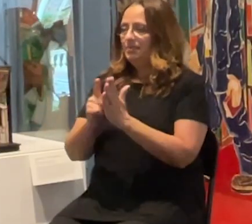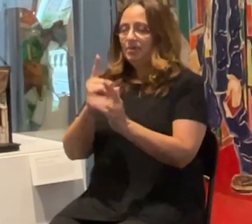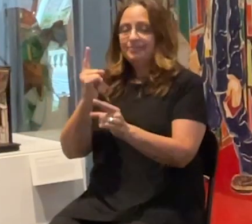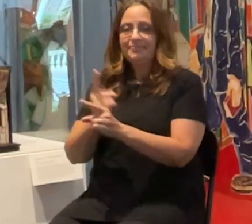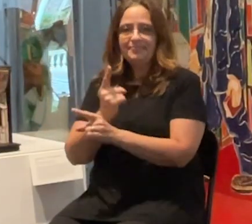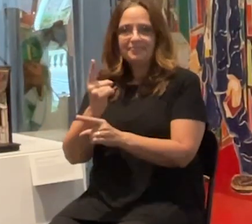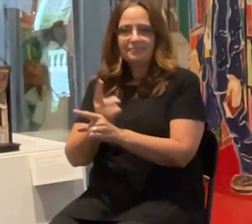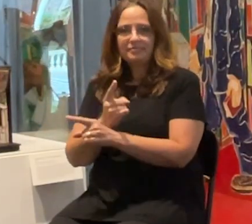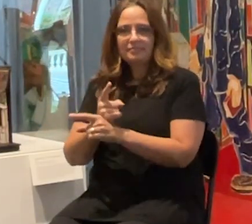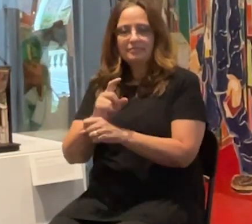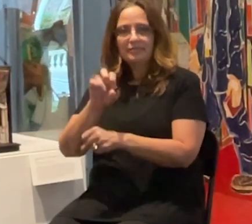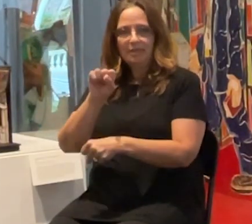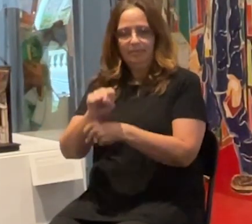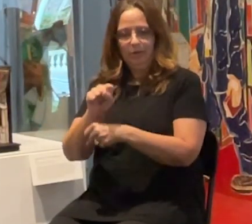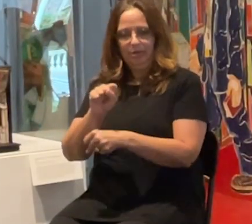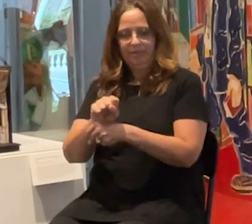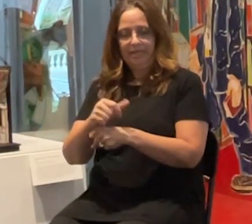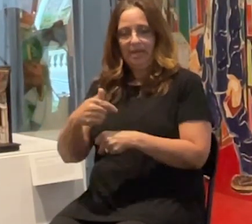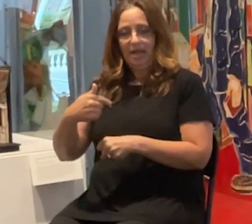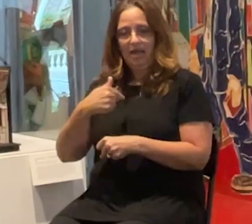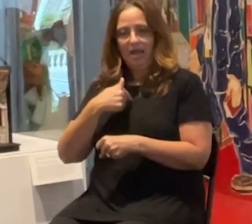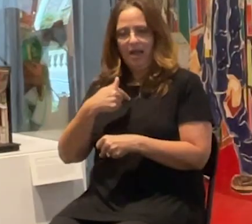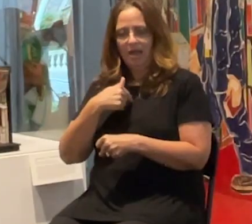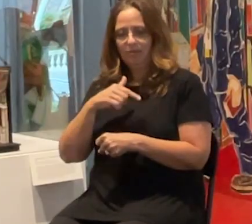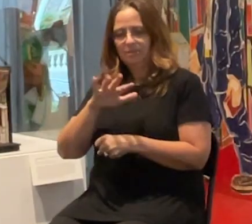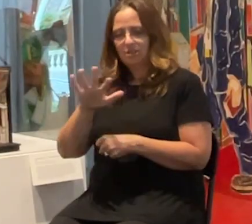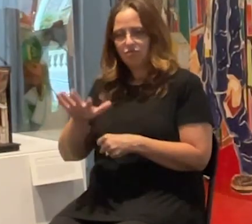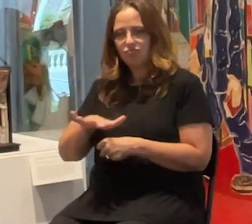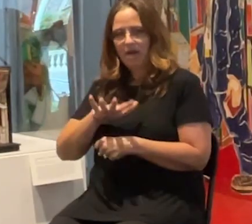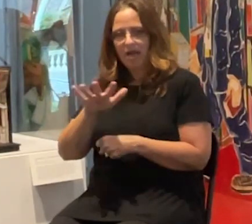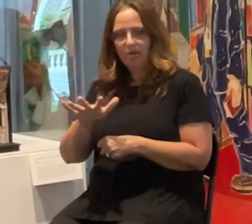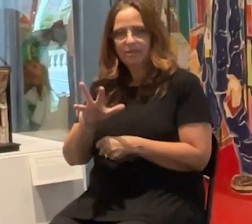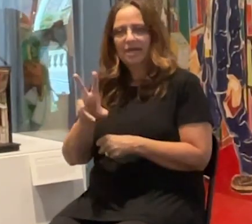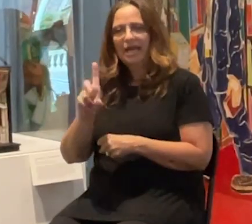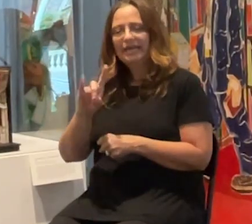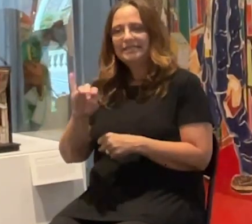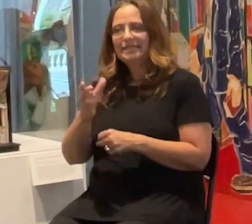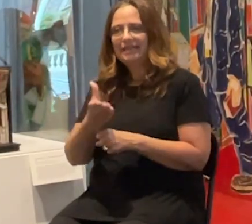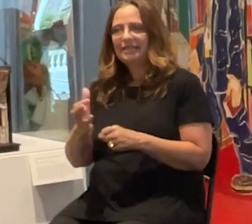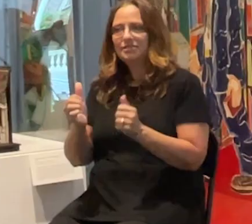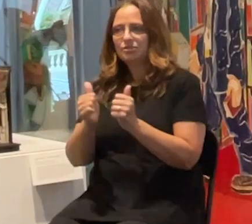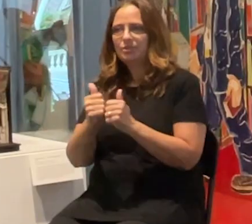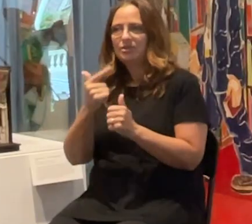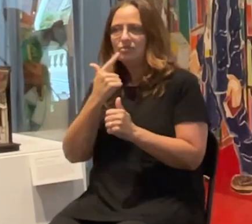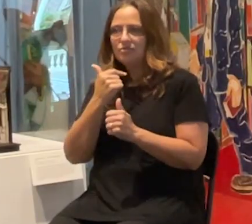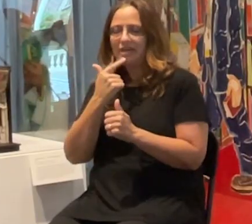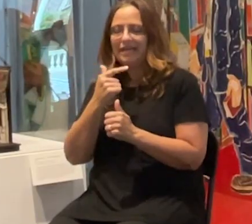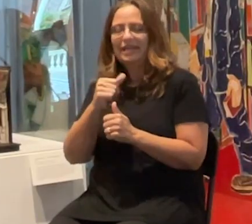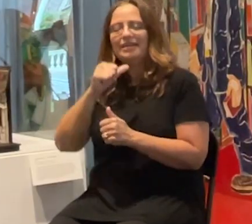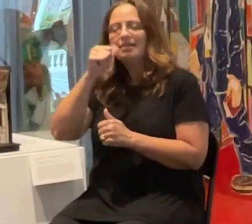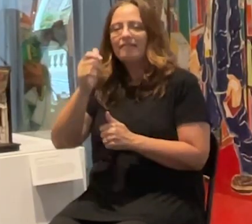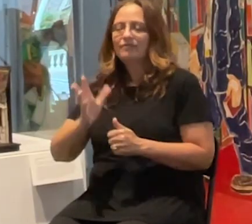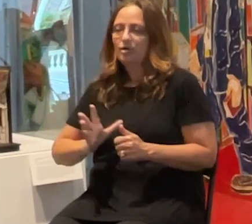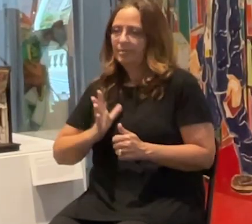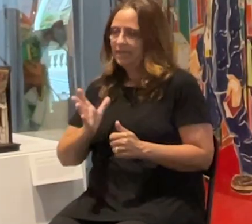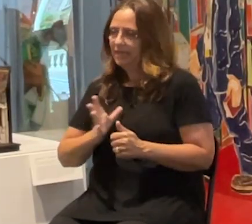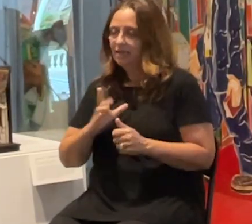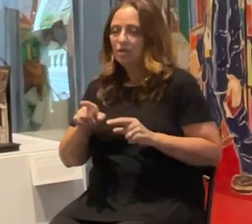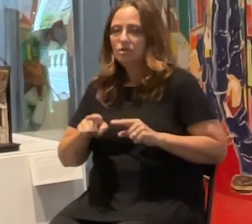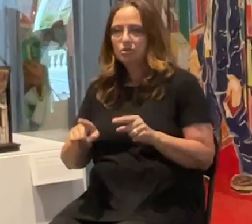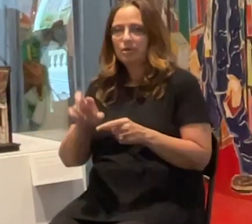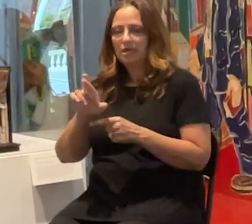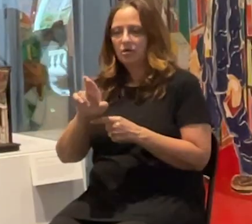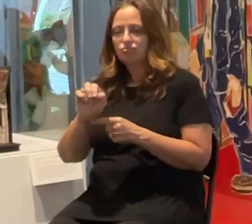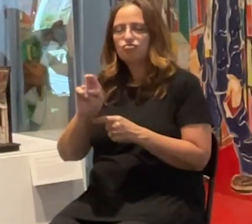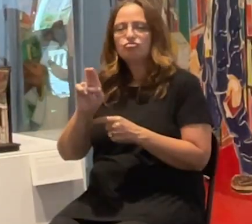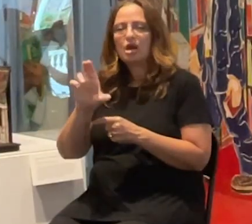proper employment, I was around and did things with Red just kind of very informally. And during Ruckus